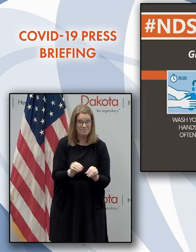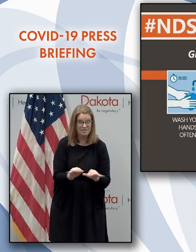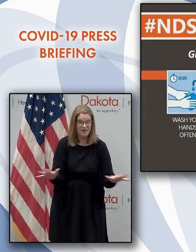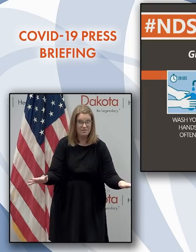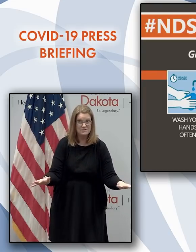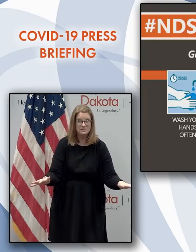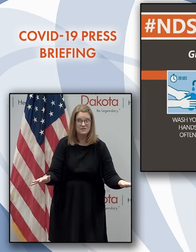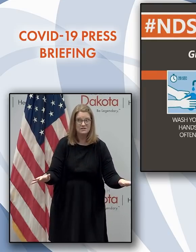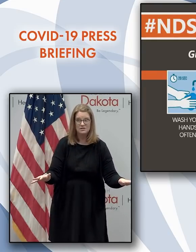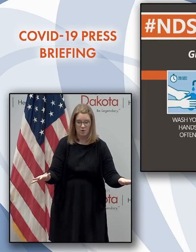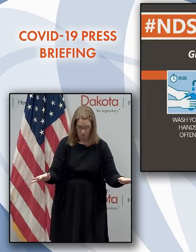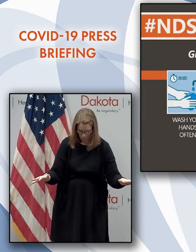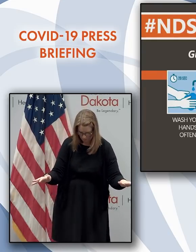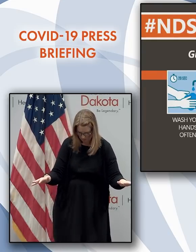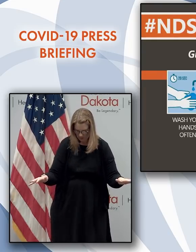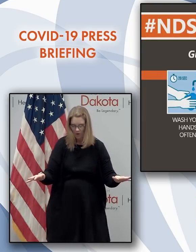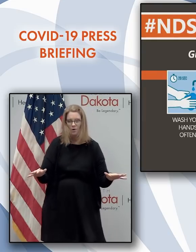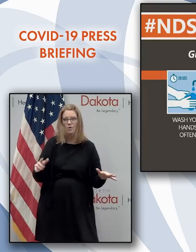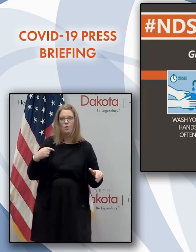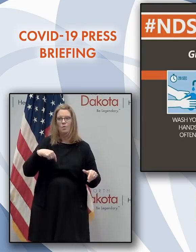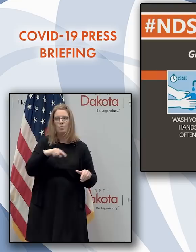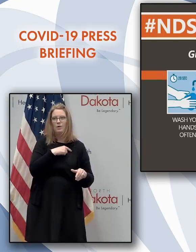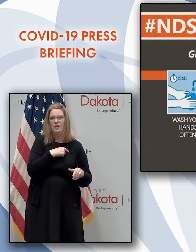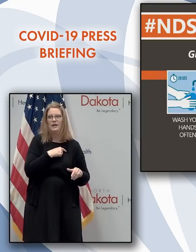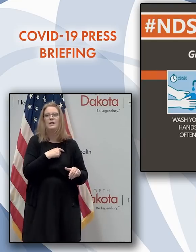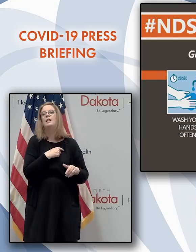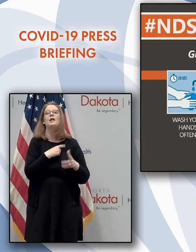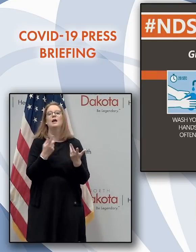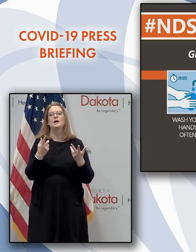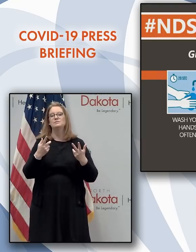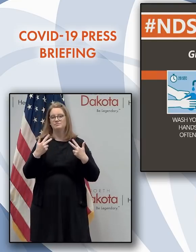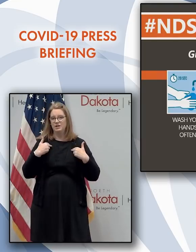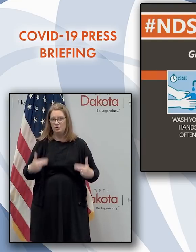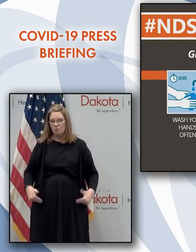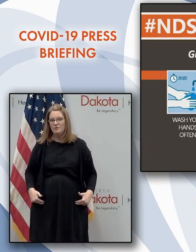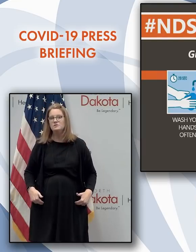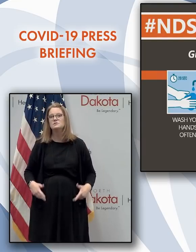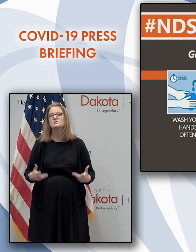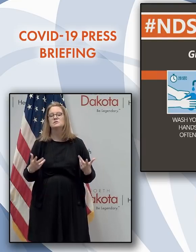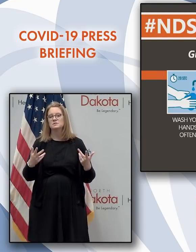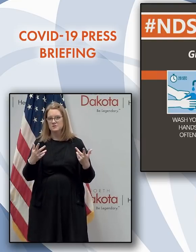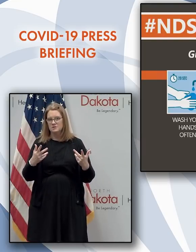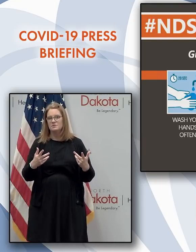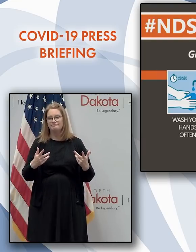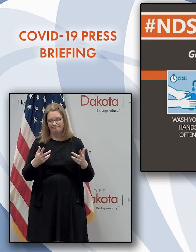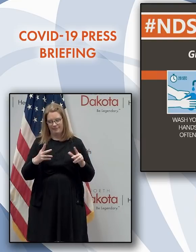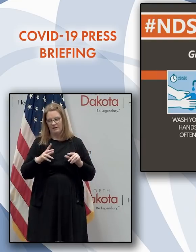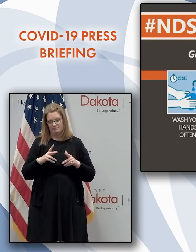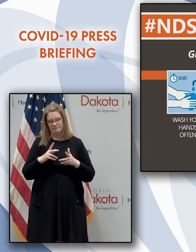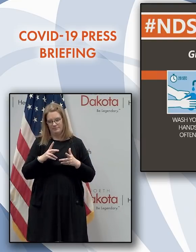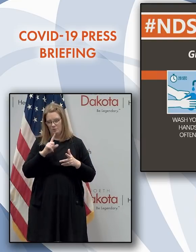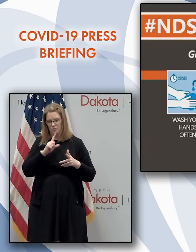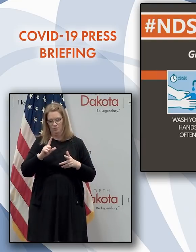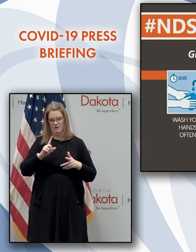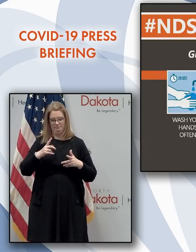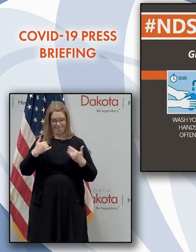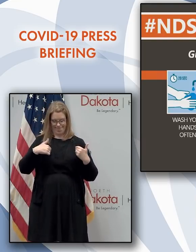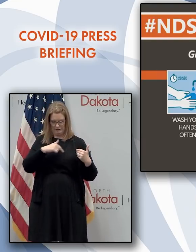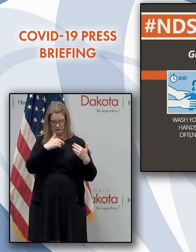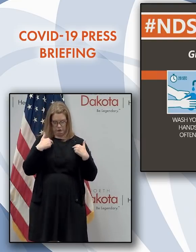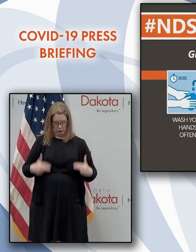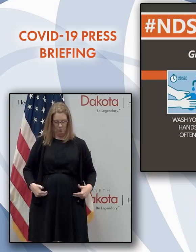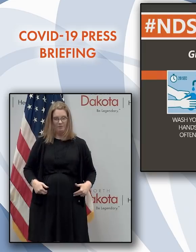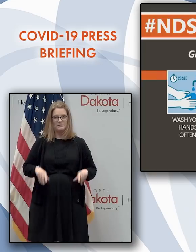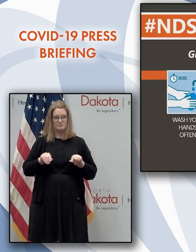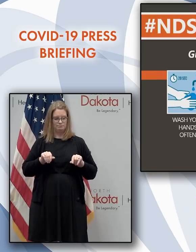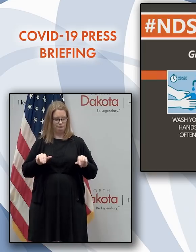between individuals. We as humans are the carriers of the virus, and the way it spreads human to